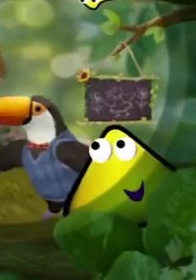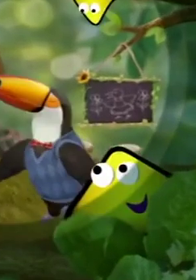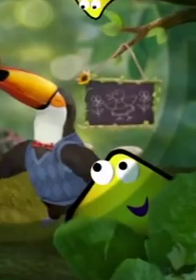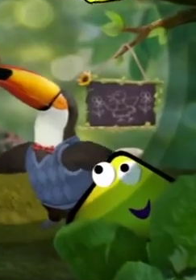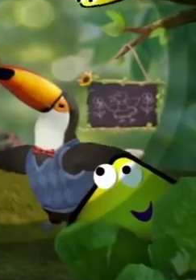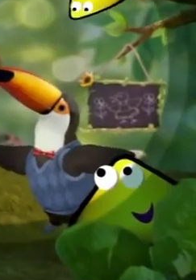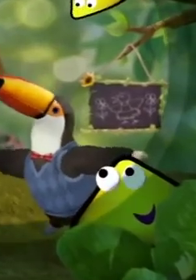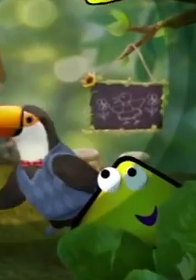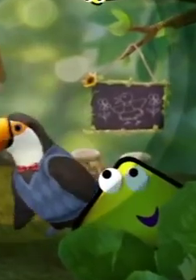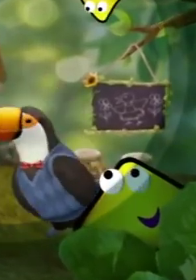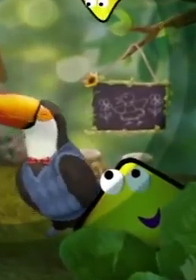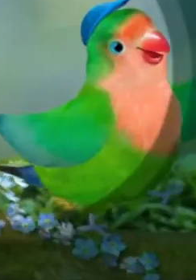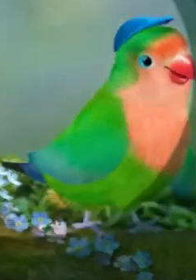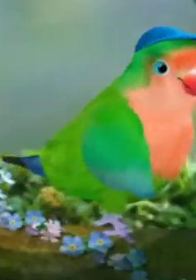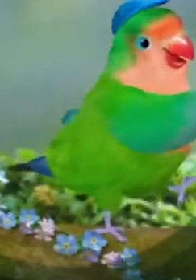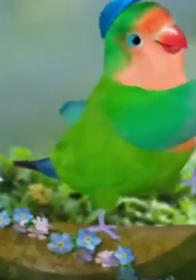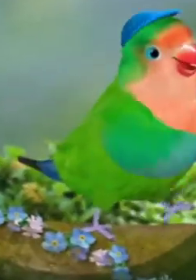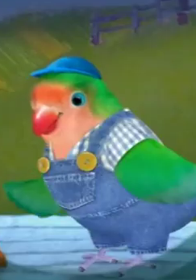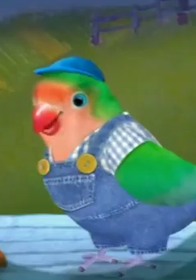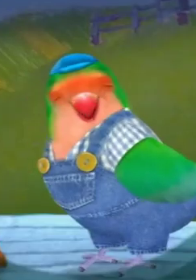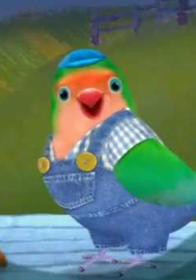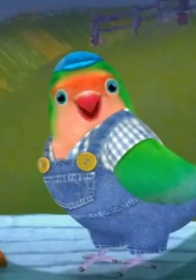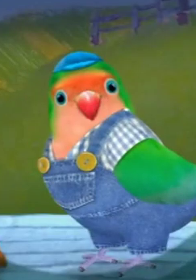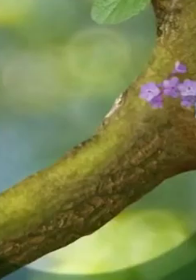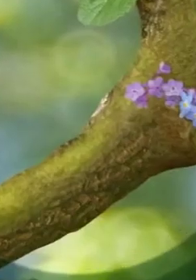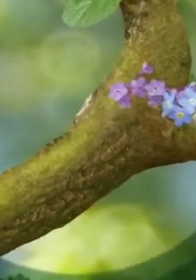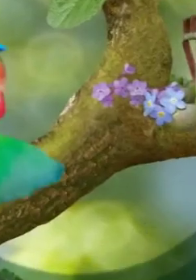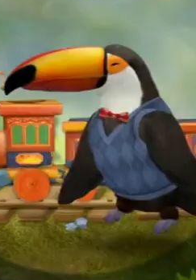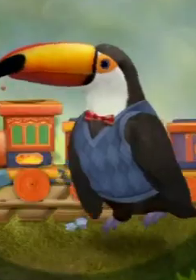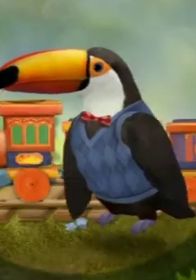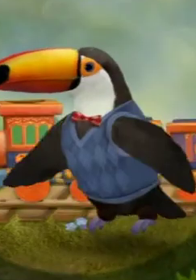street, sing, Quiddly-Dee. Very clever. Thank you.